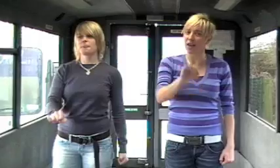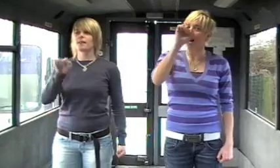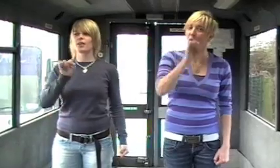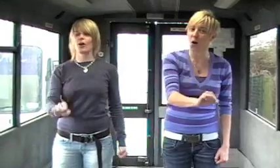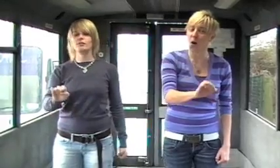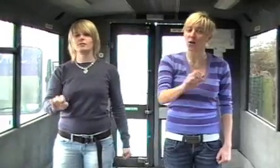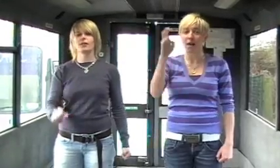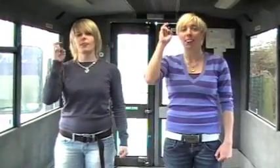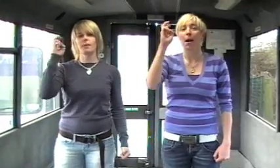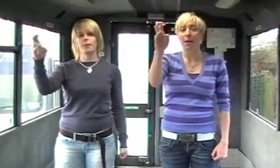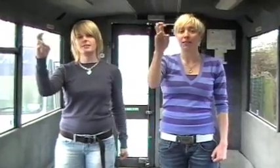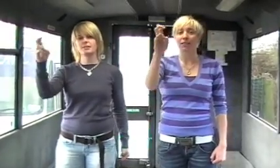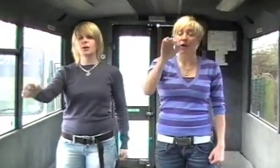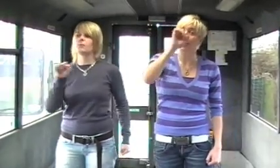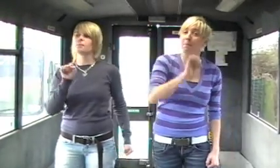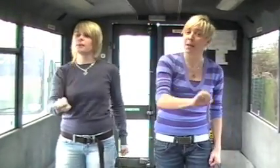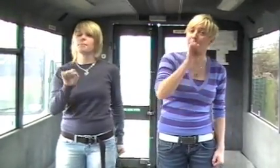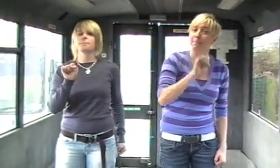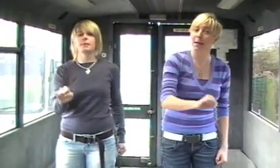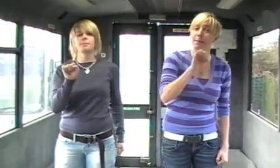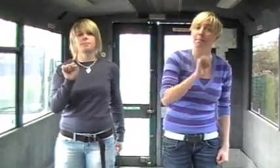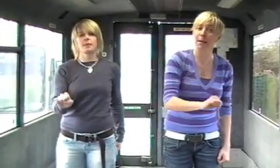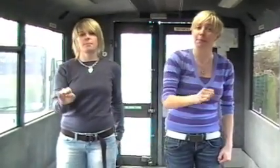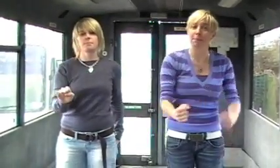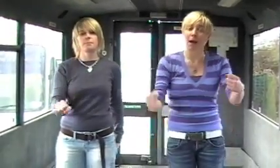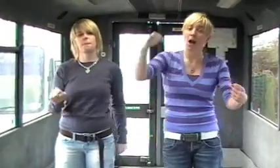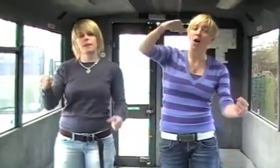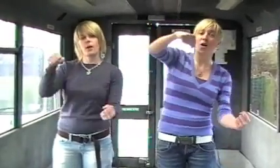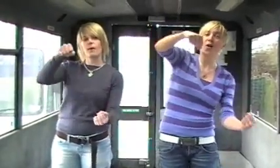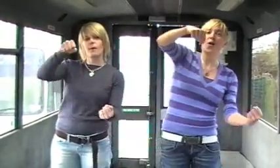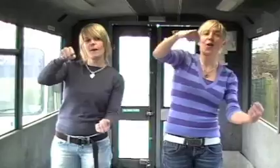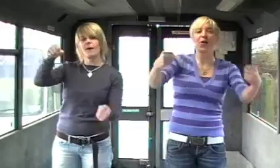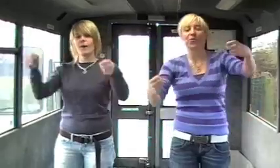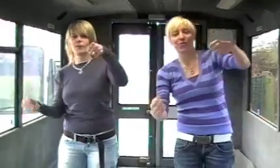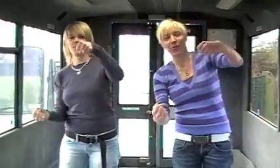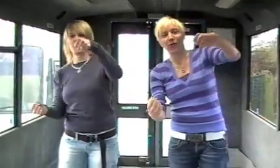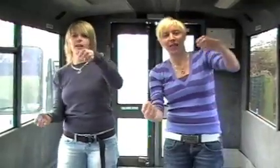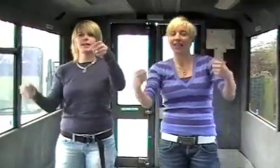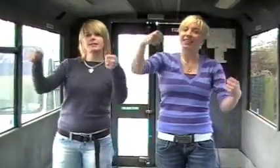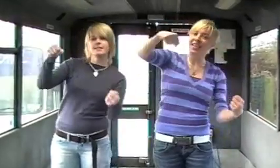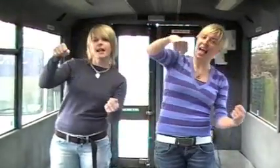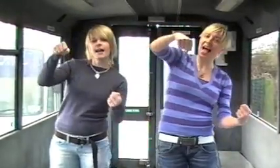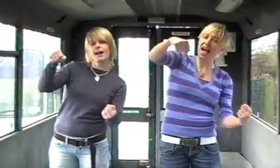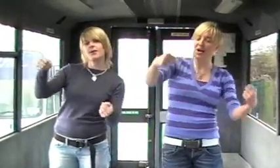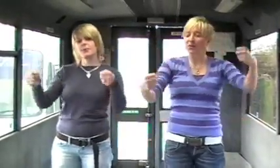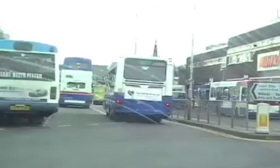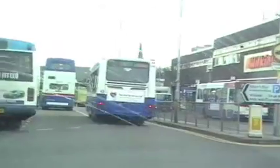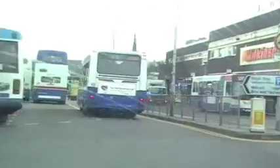The horn on the bus goes beep, beep, beep, all through the town.